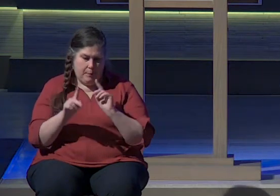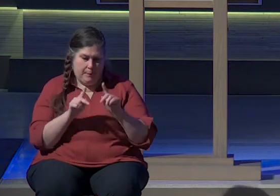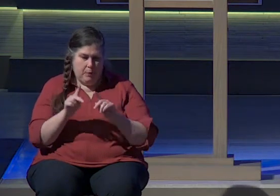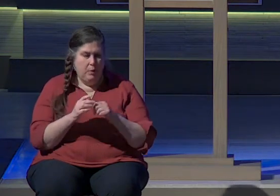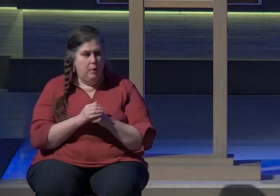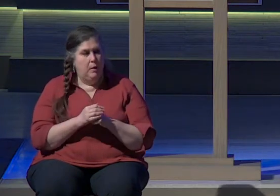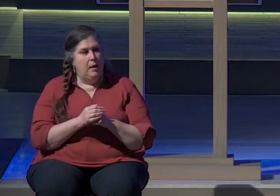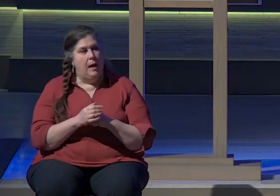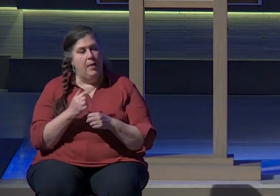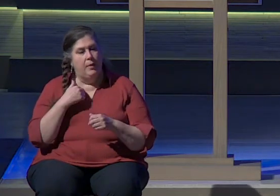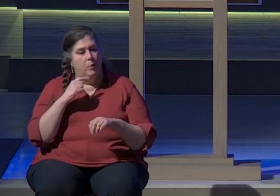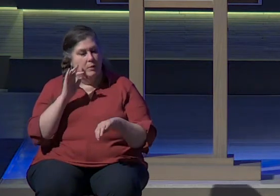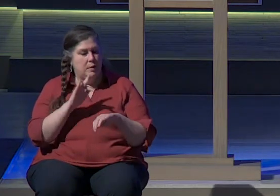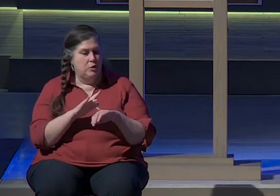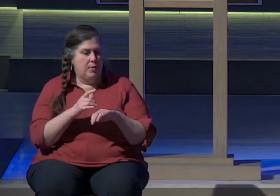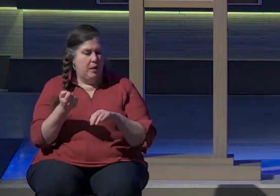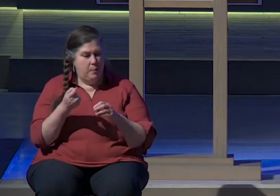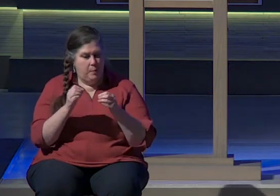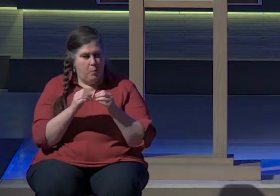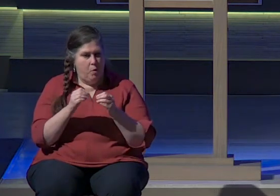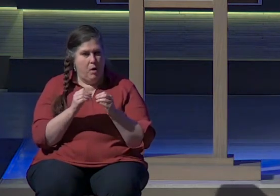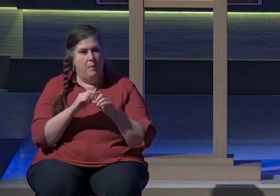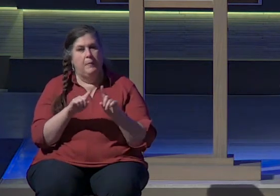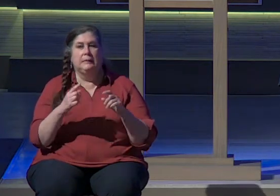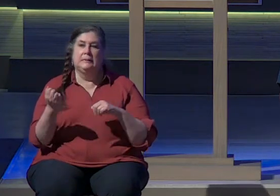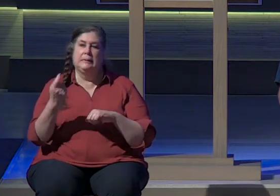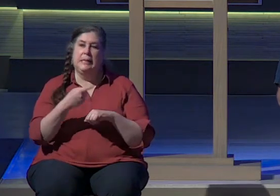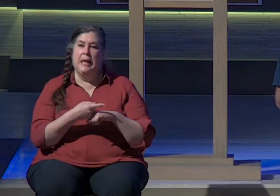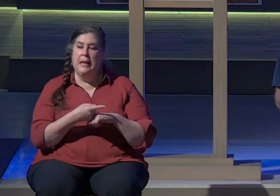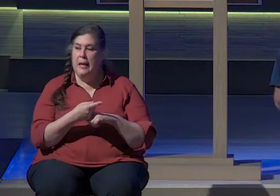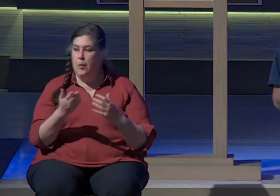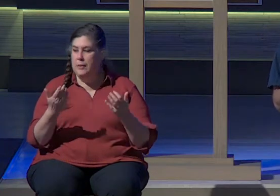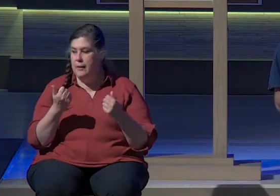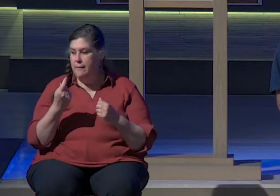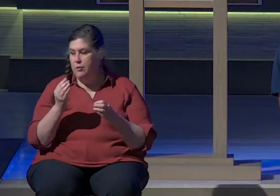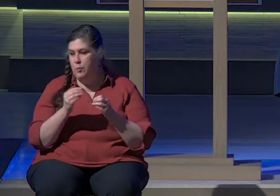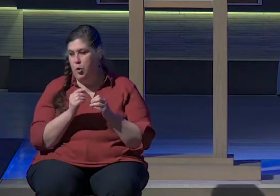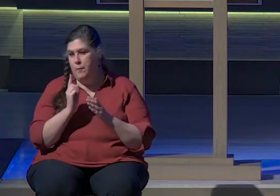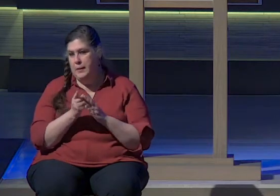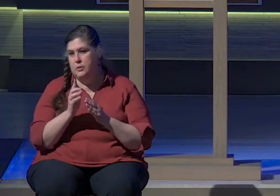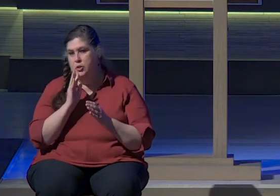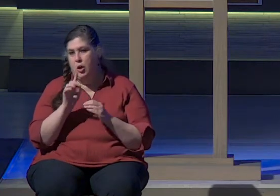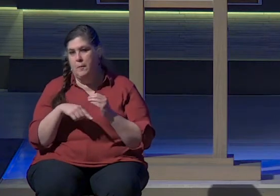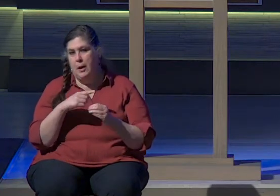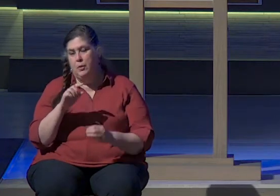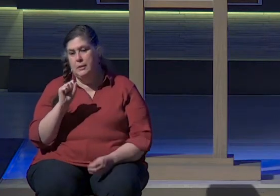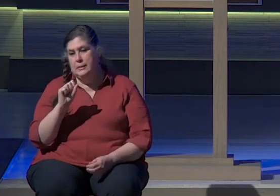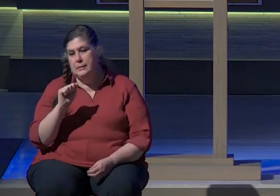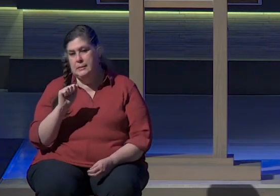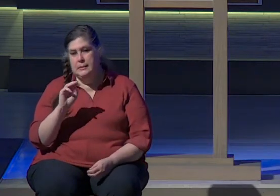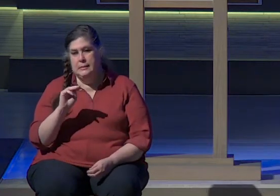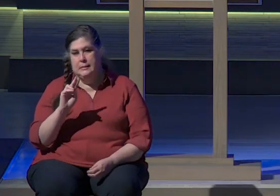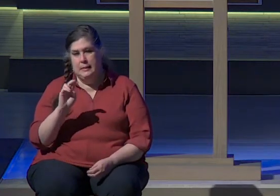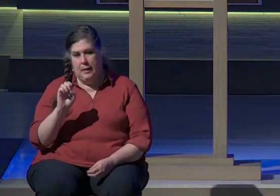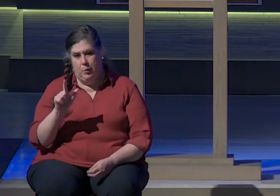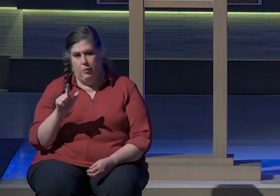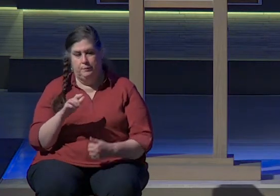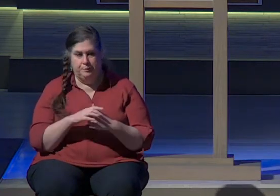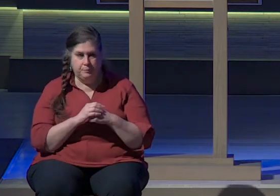think we'll touch on that just a little bit more, but I want to today take a few more minutes to talk about Samuel. But